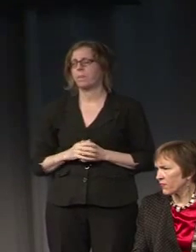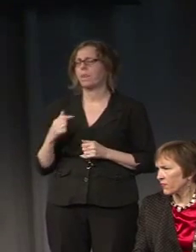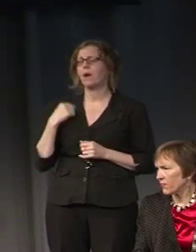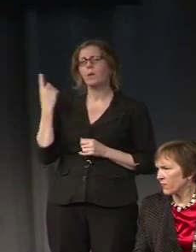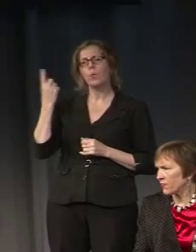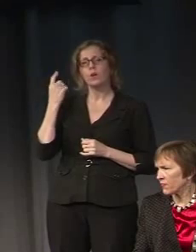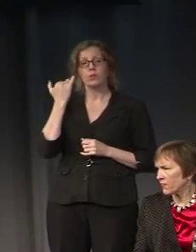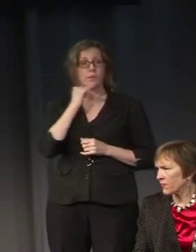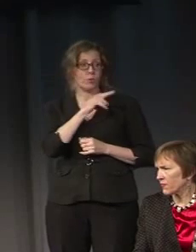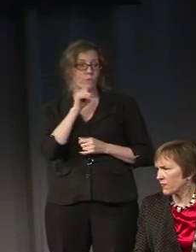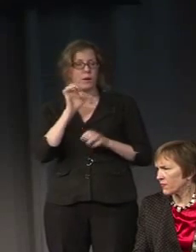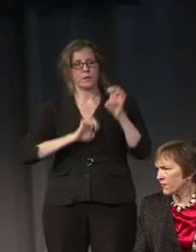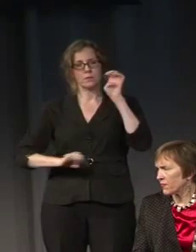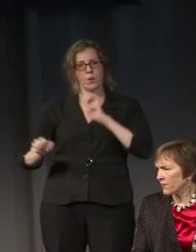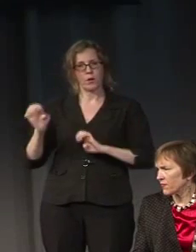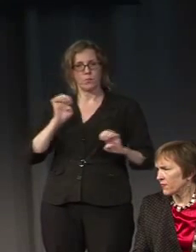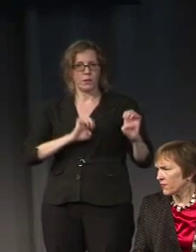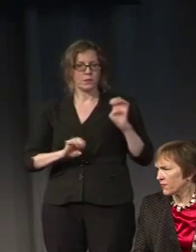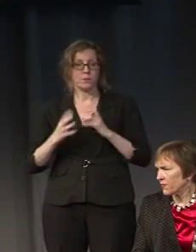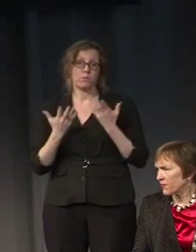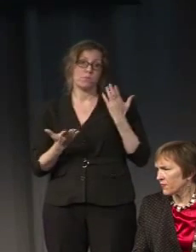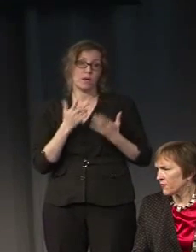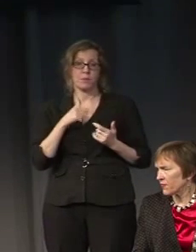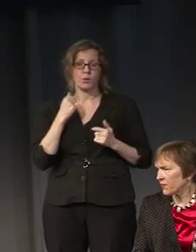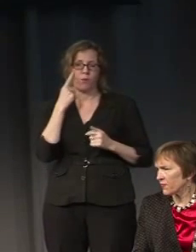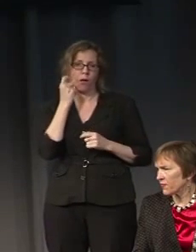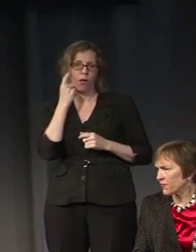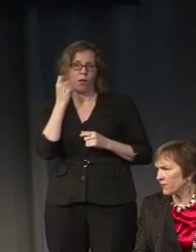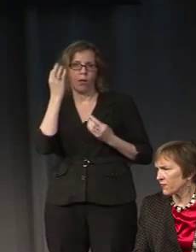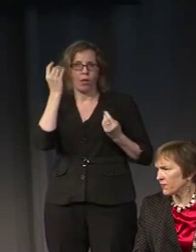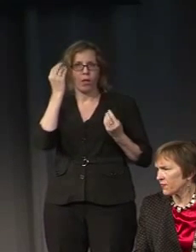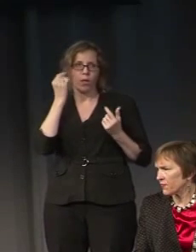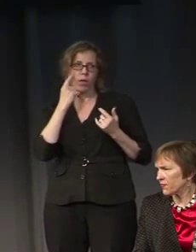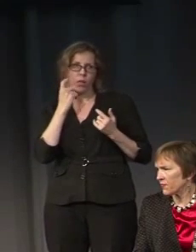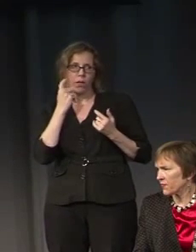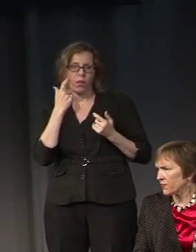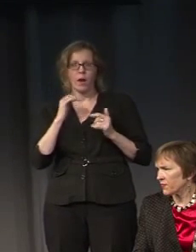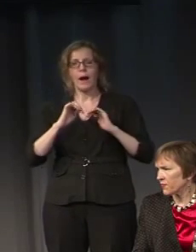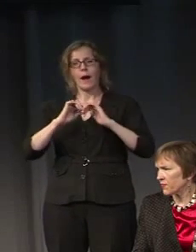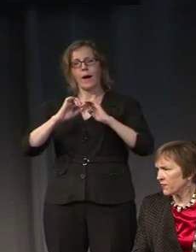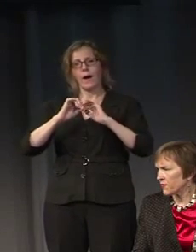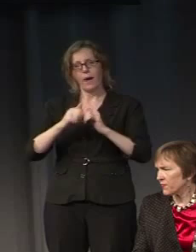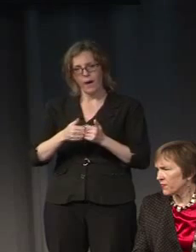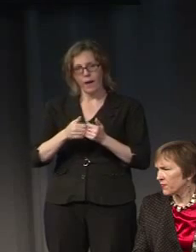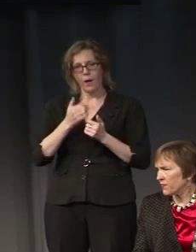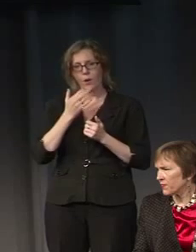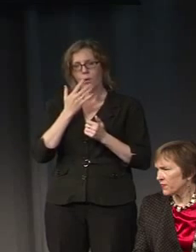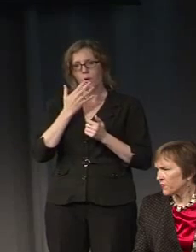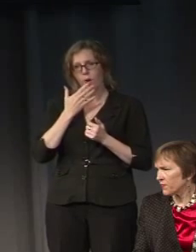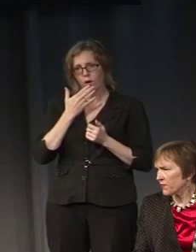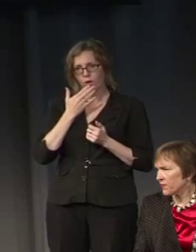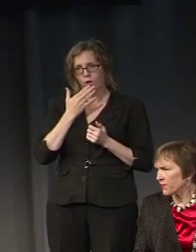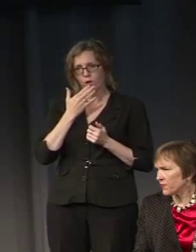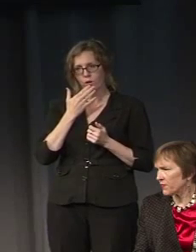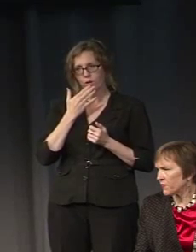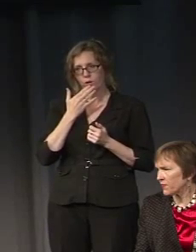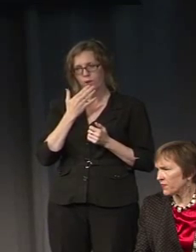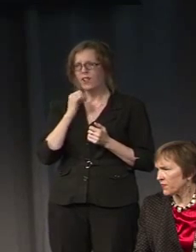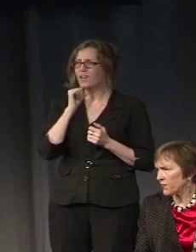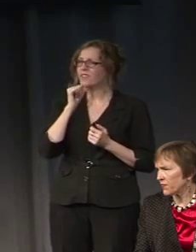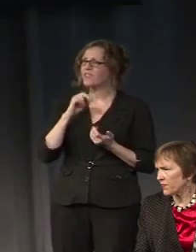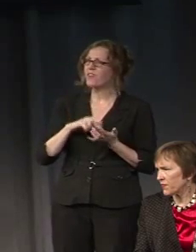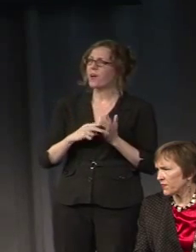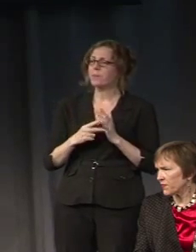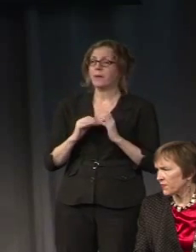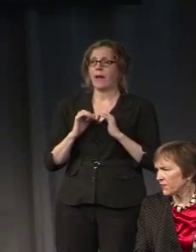experimented with, or maybe it's more of a speculation about how color, not necessarily how it works, but maybe